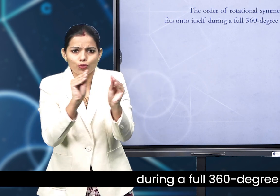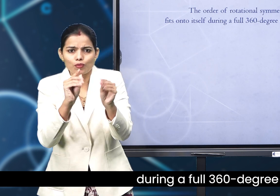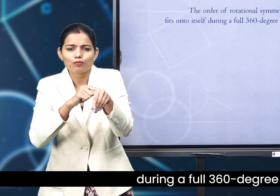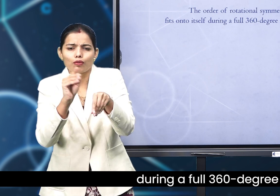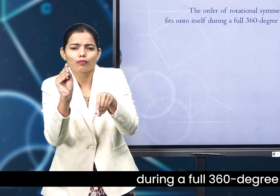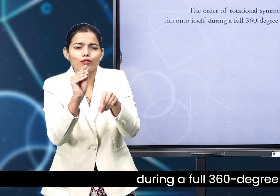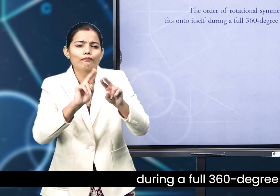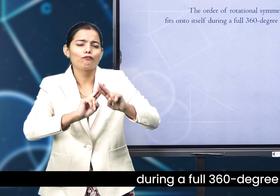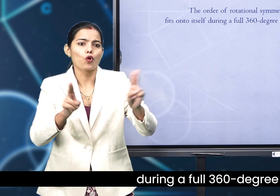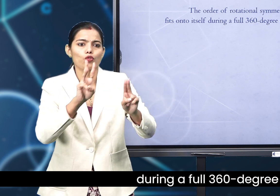360-degree rotation.